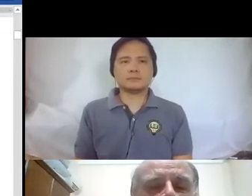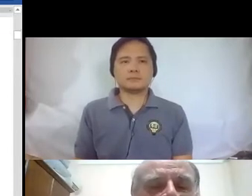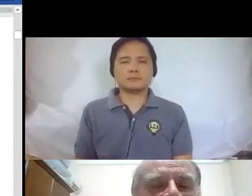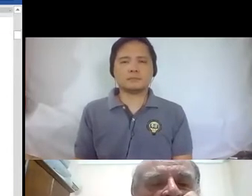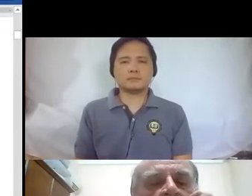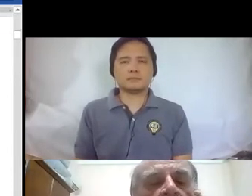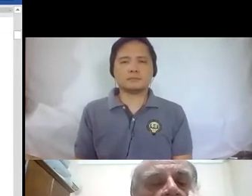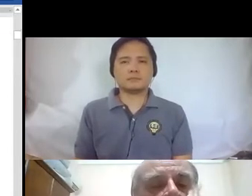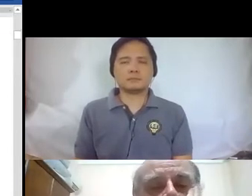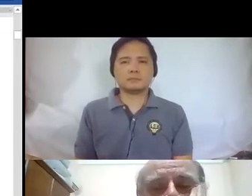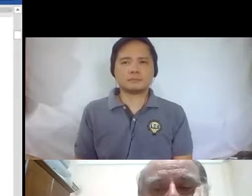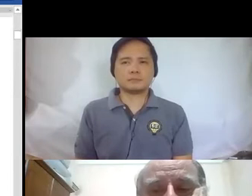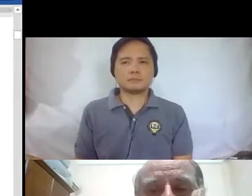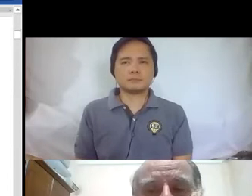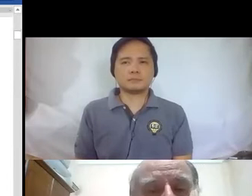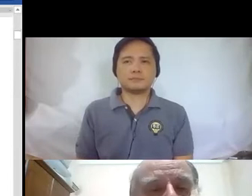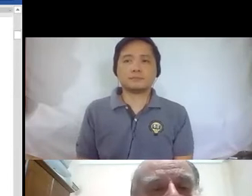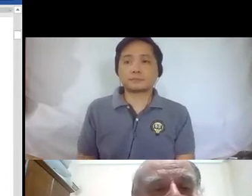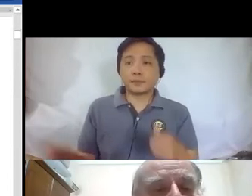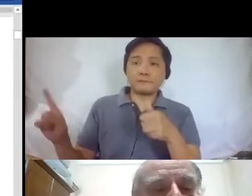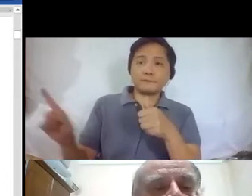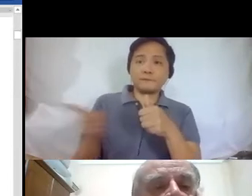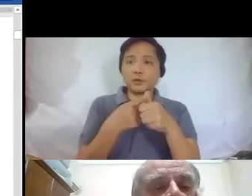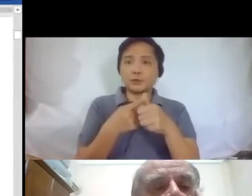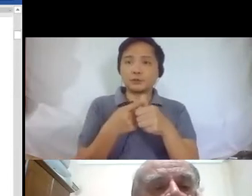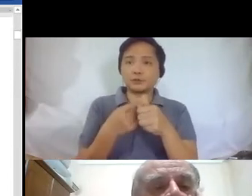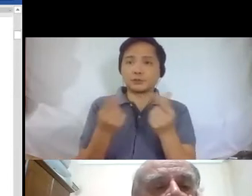So the first thing we're going to do is